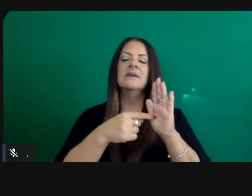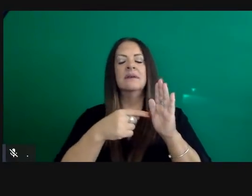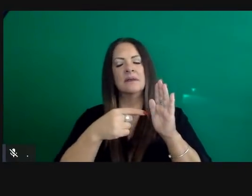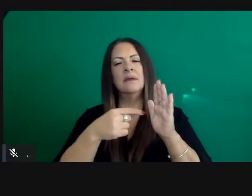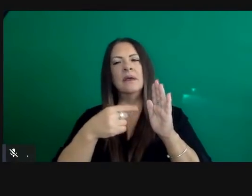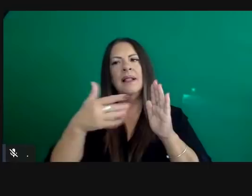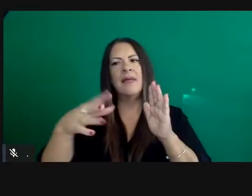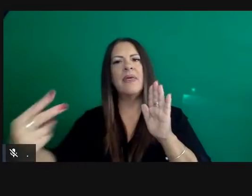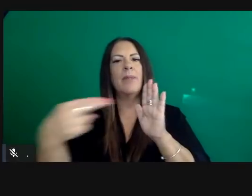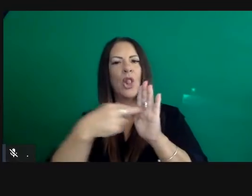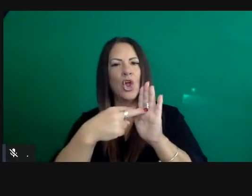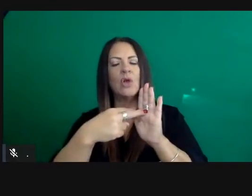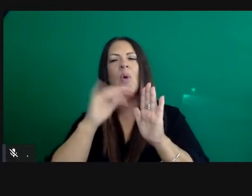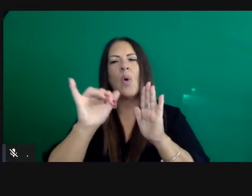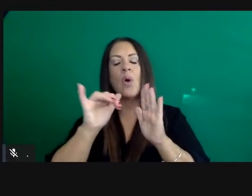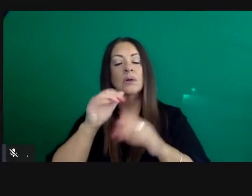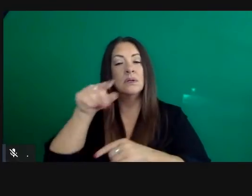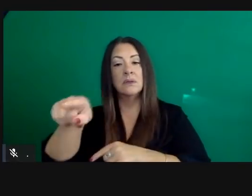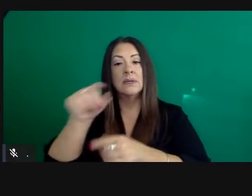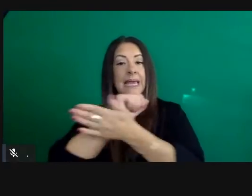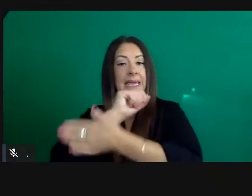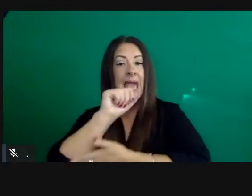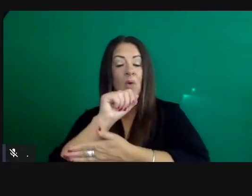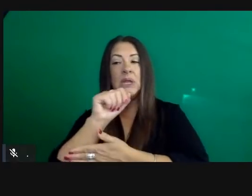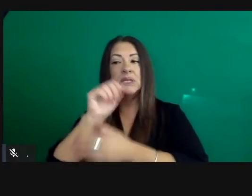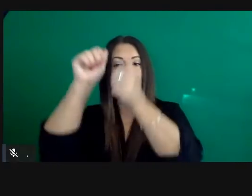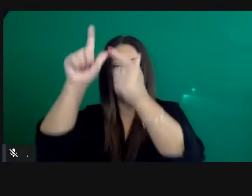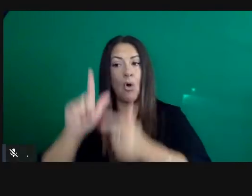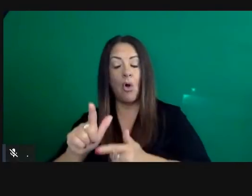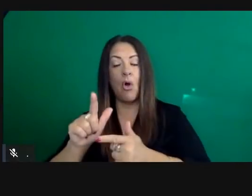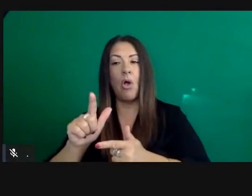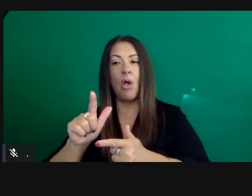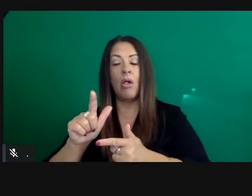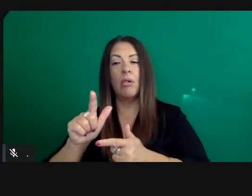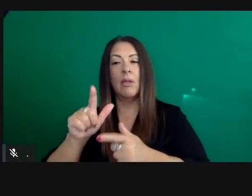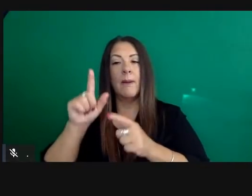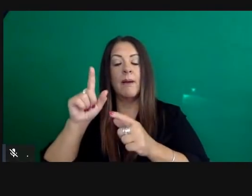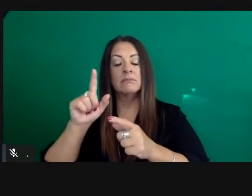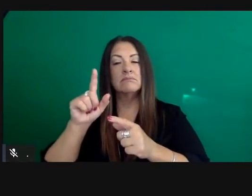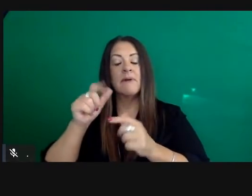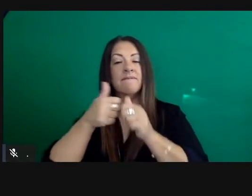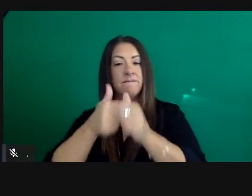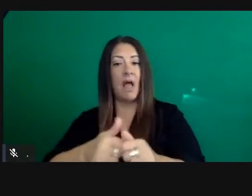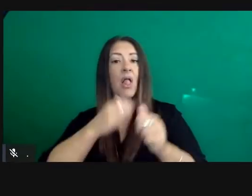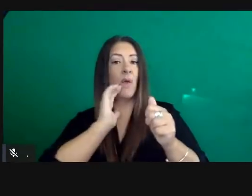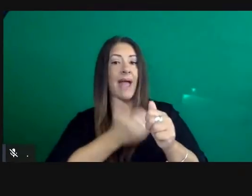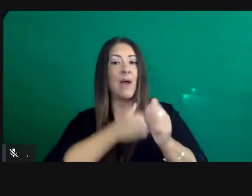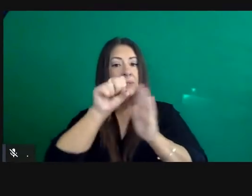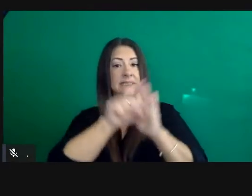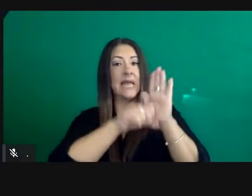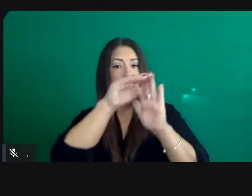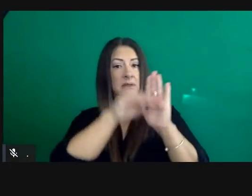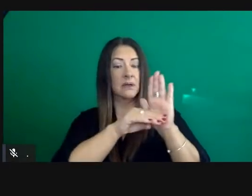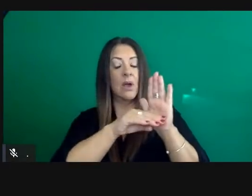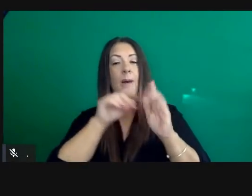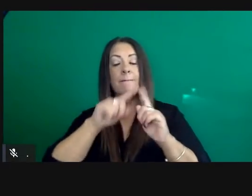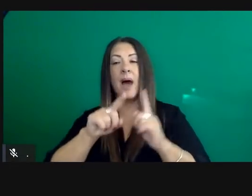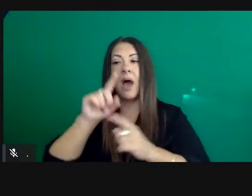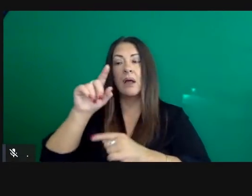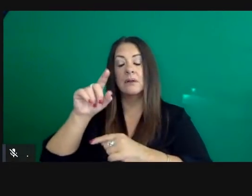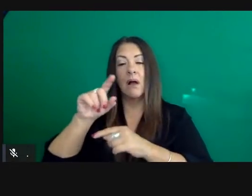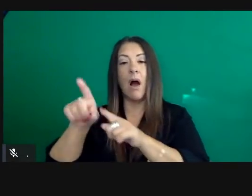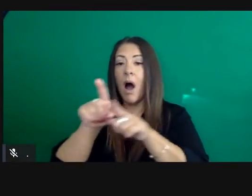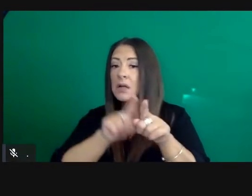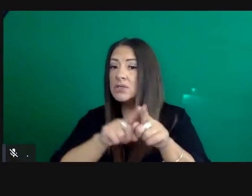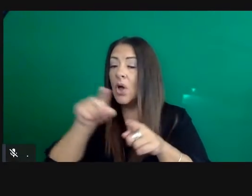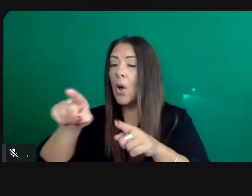more restrictive, but not less restrictive around. So this will have some implication on some counties. And again, these are